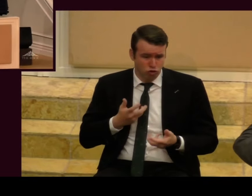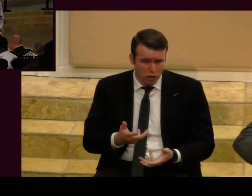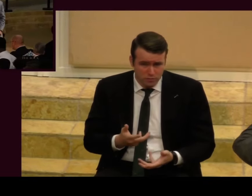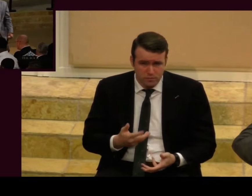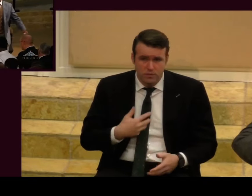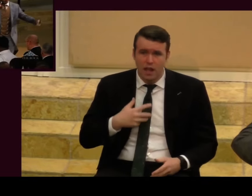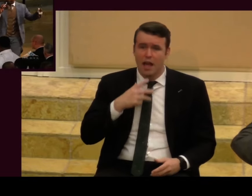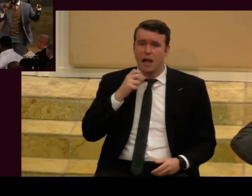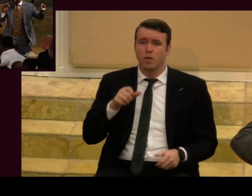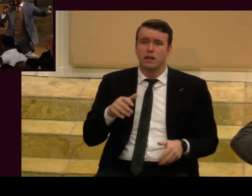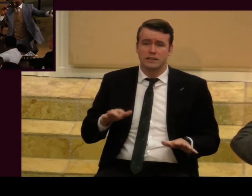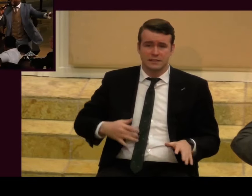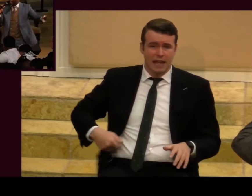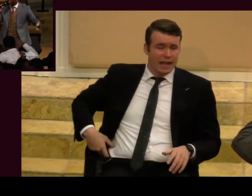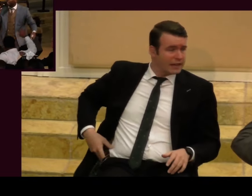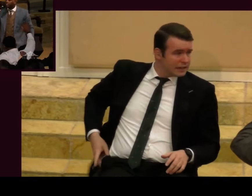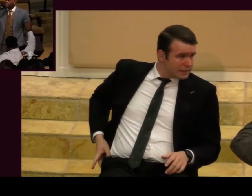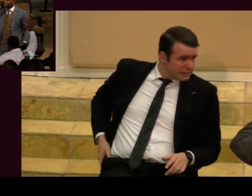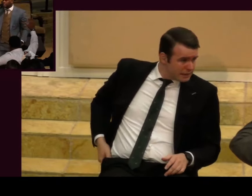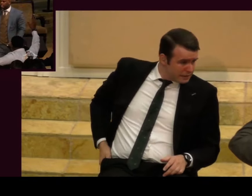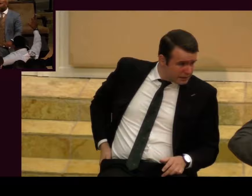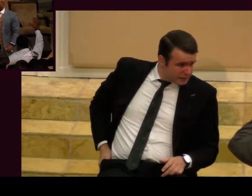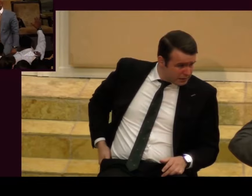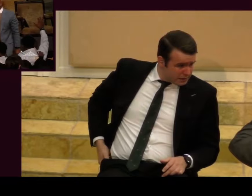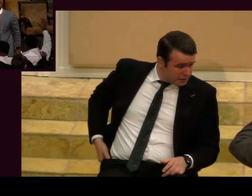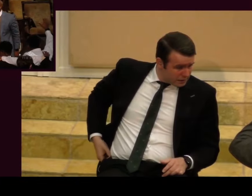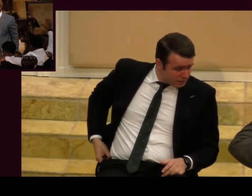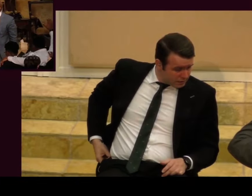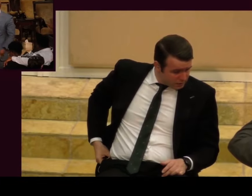exhaustion. I rebuke anxiety.